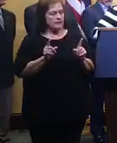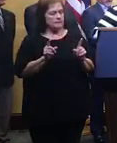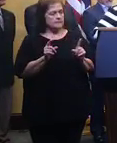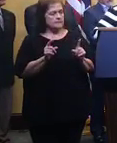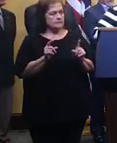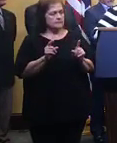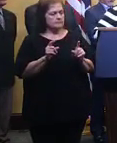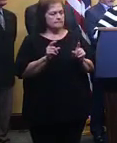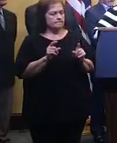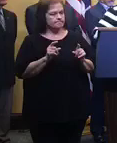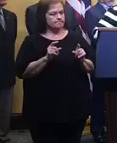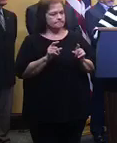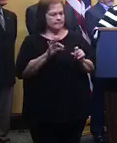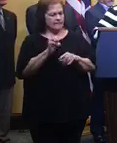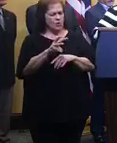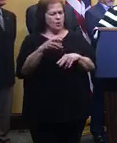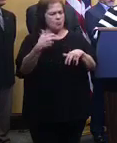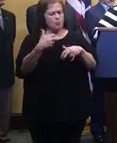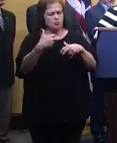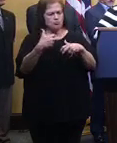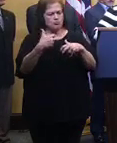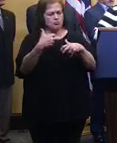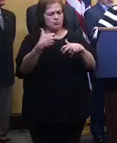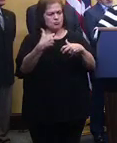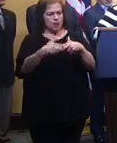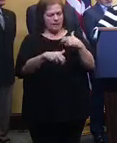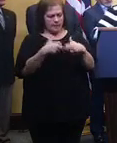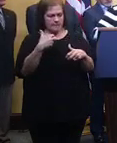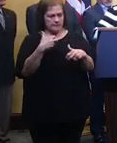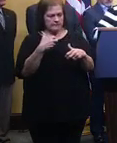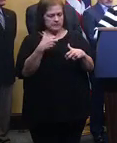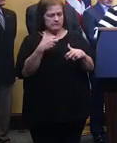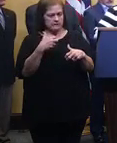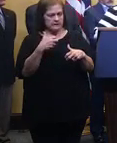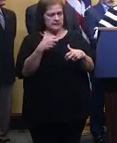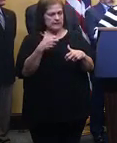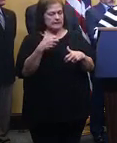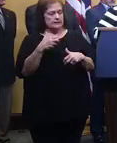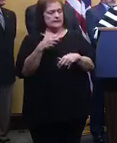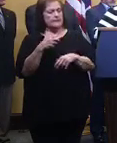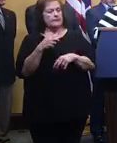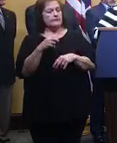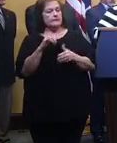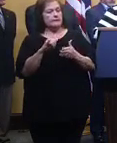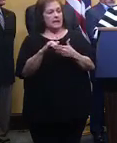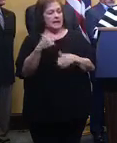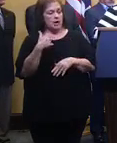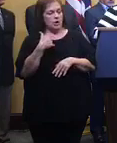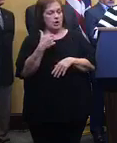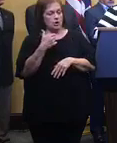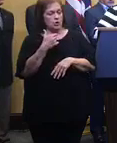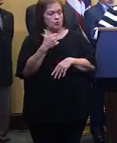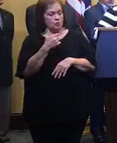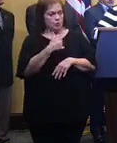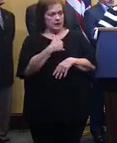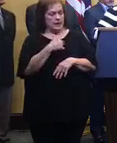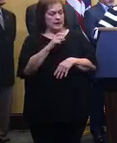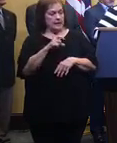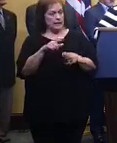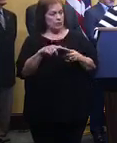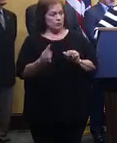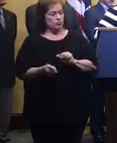of issues that we have been able to not only identify as well as address. And this is one,